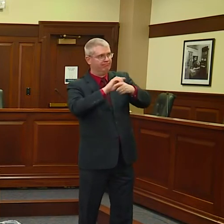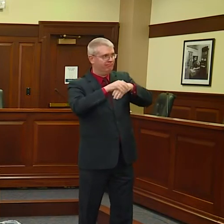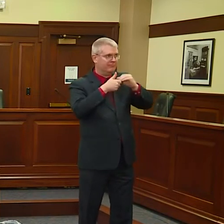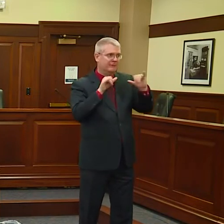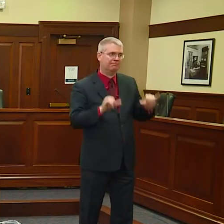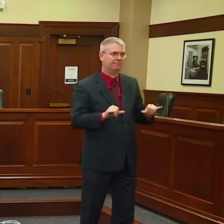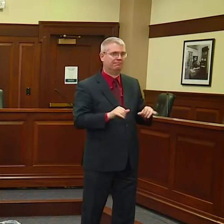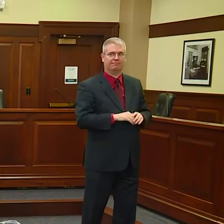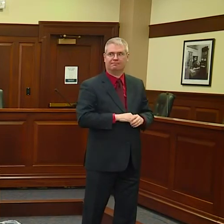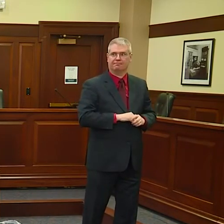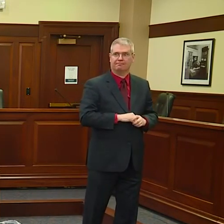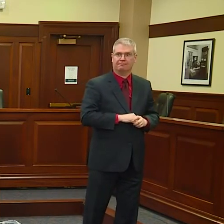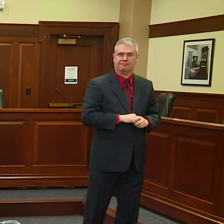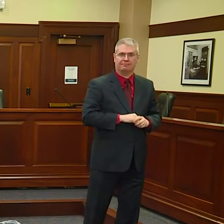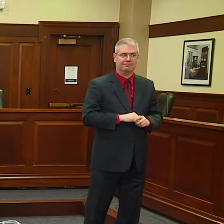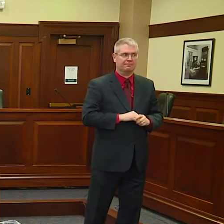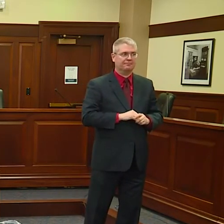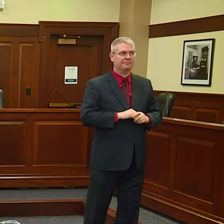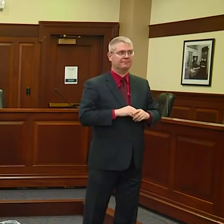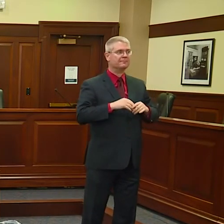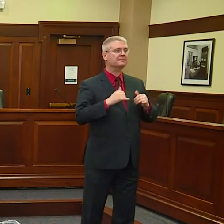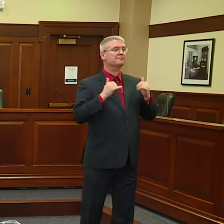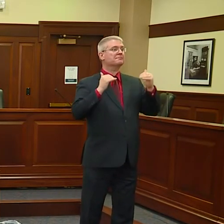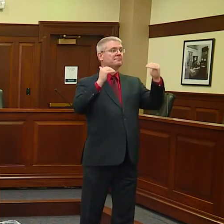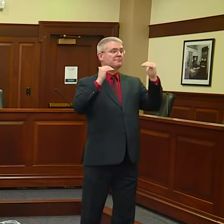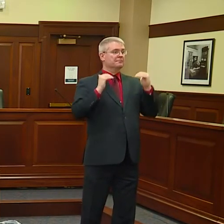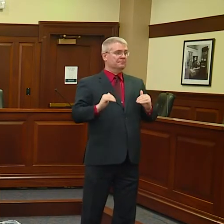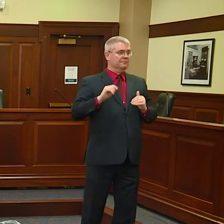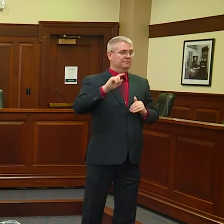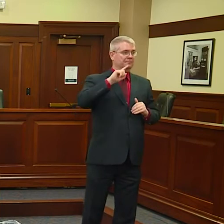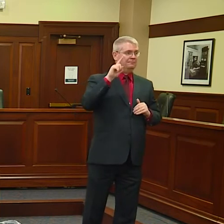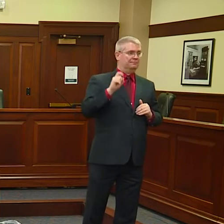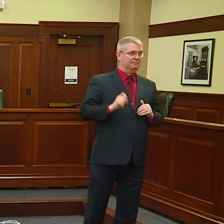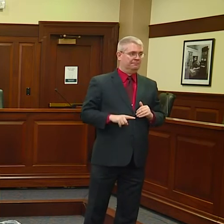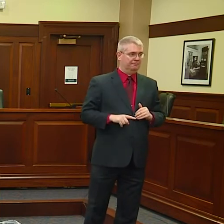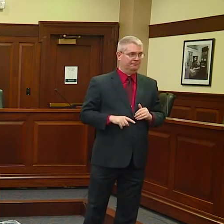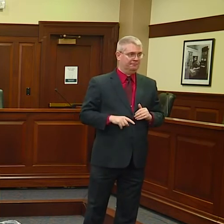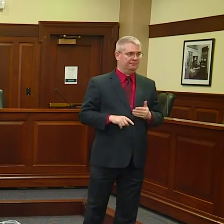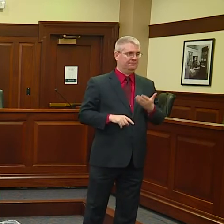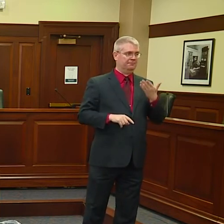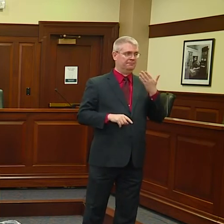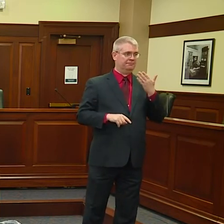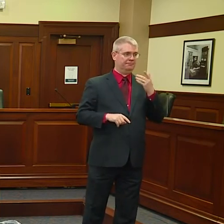Hello, can you hear me? Yes. Okay.